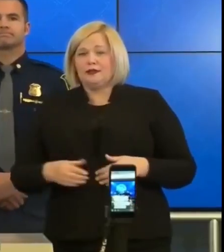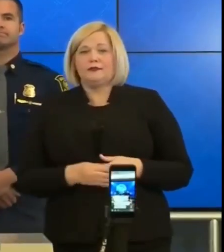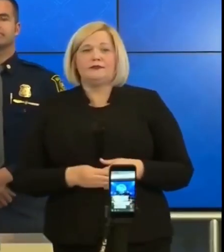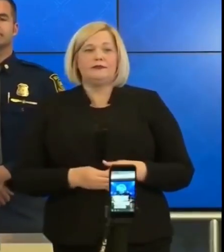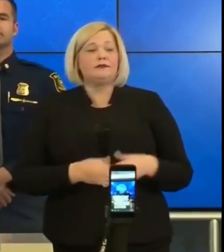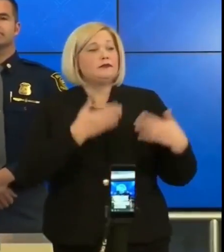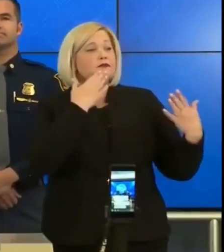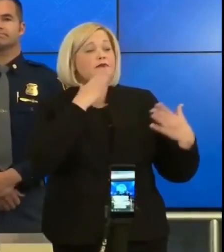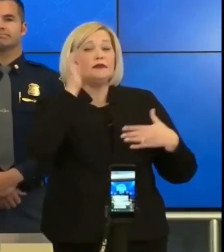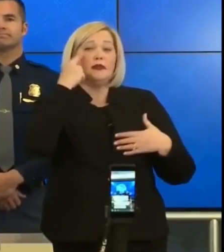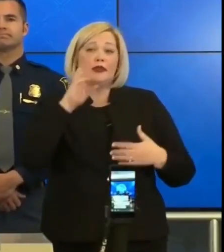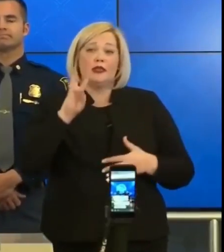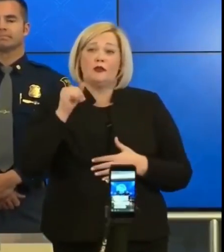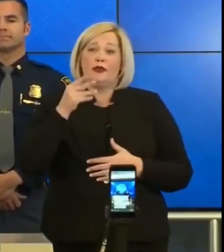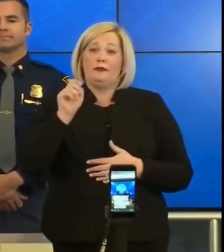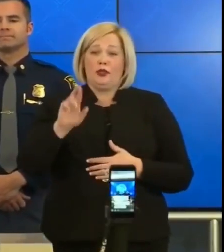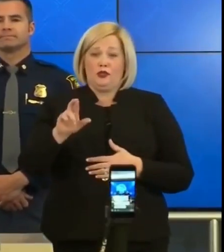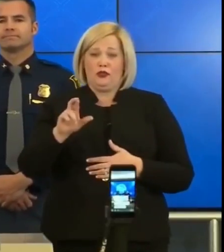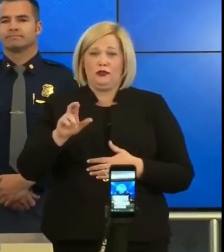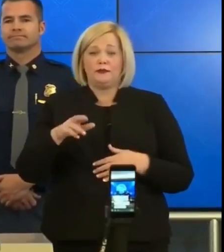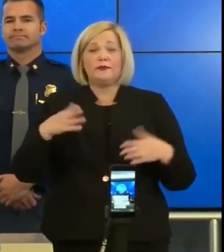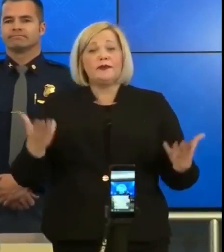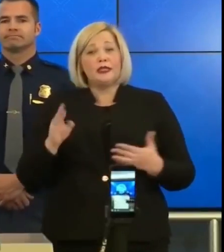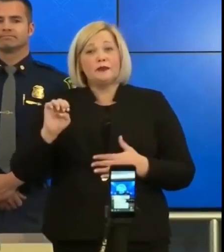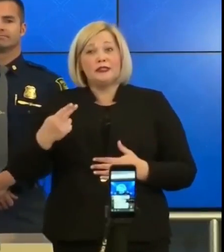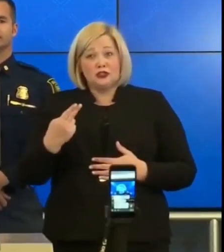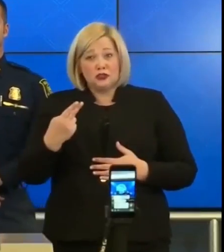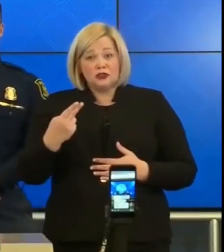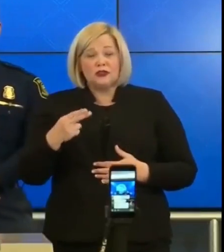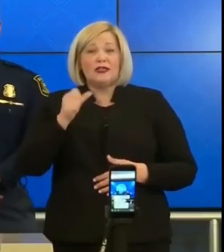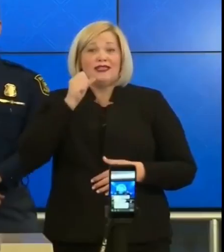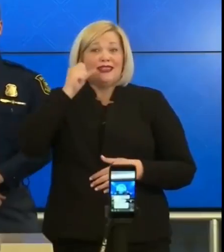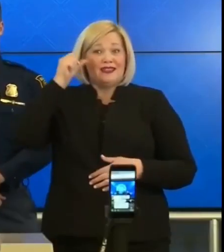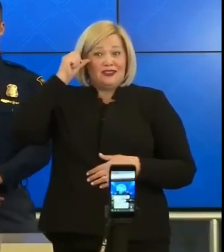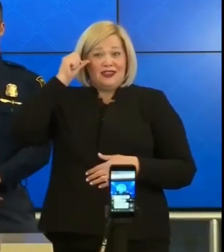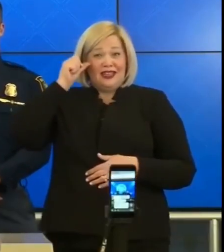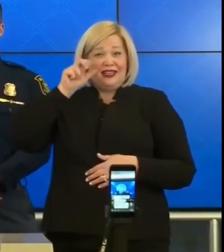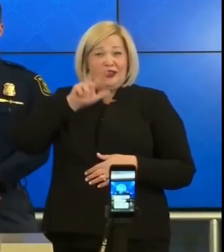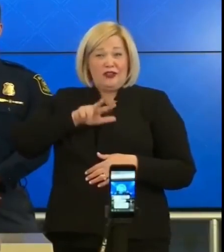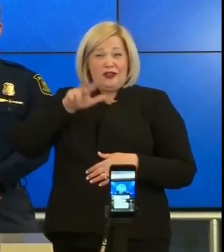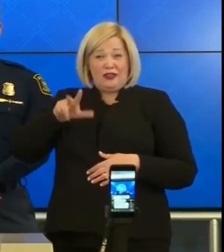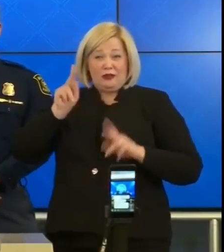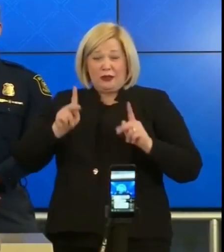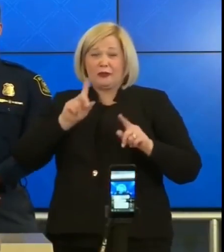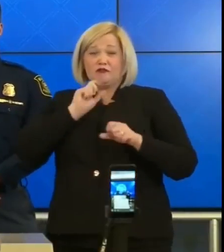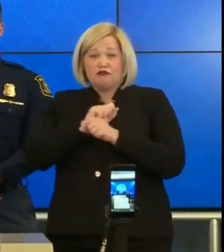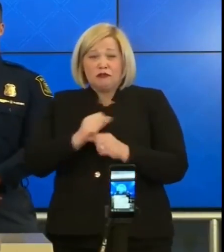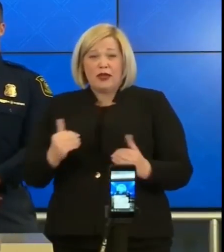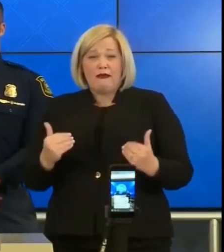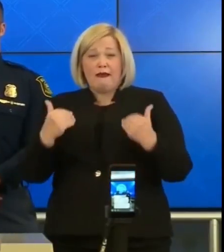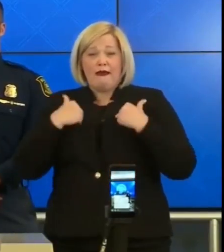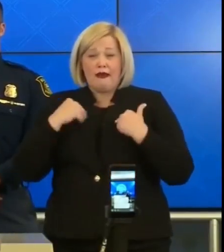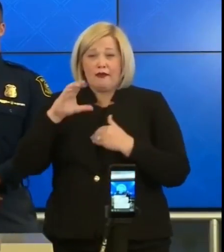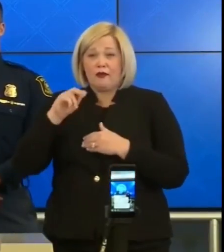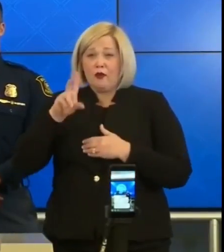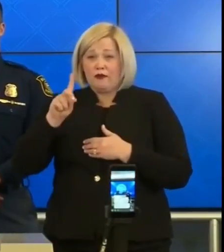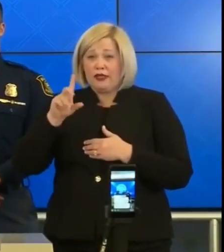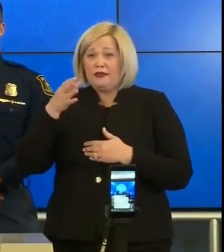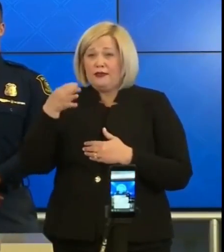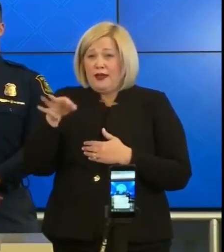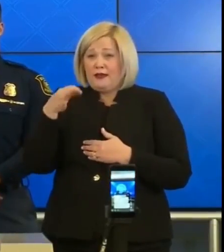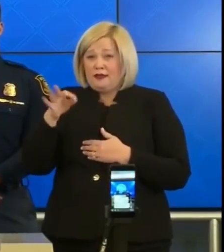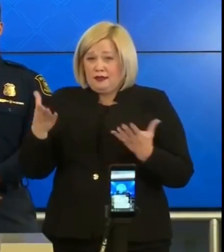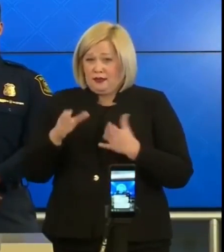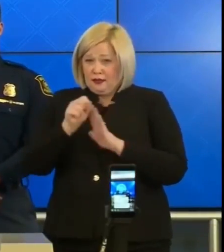Thank you, Governor Whitmer. Here in Michigan, yesterday, we had 33 confirmed cases of COVID-19 here